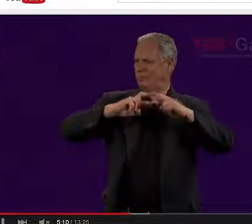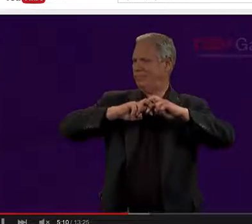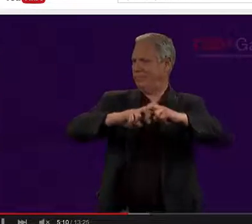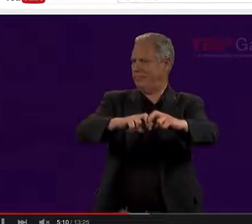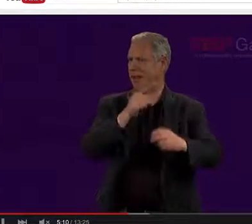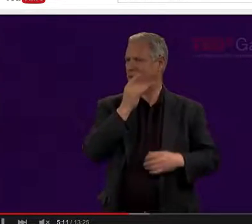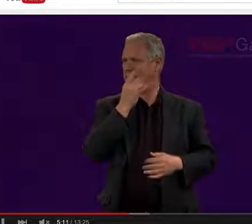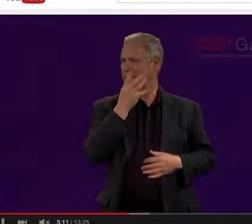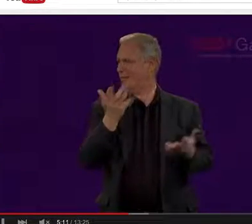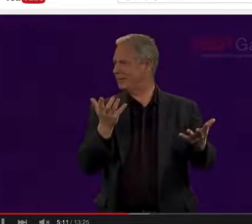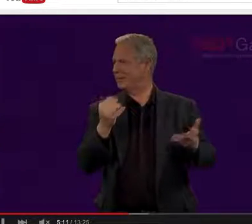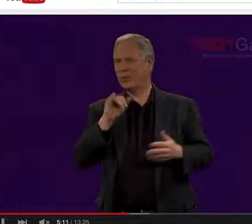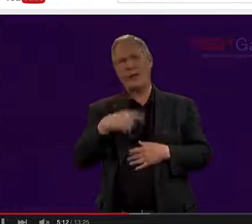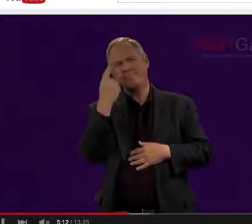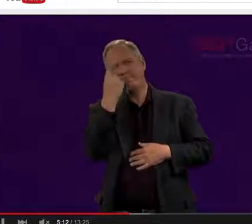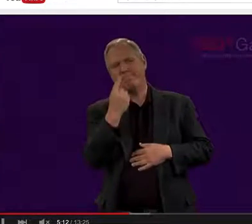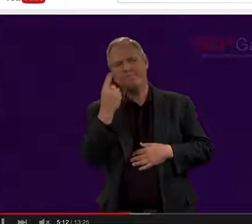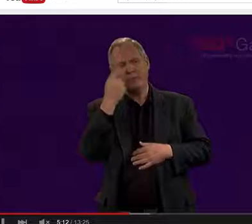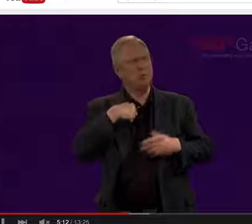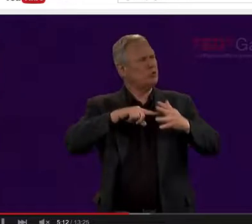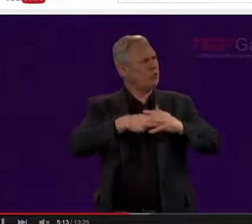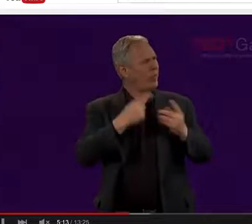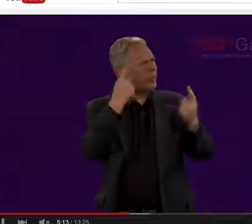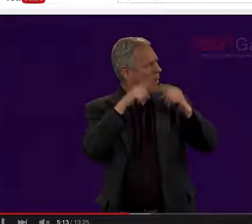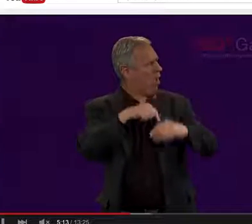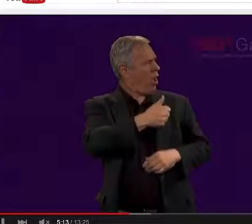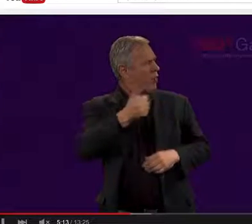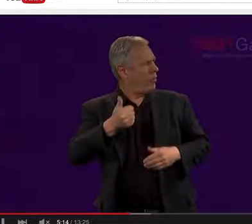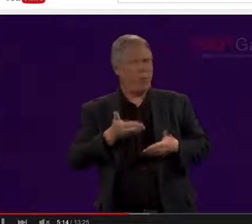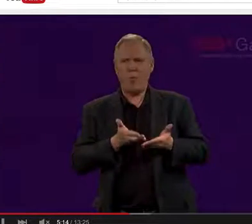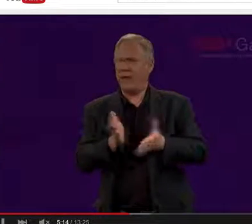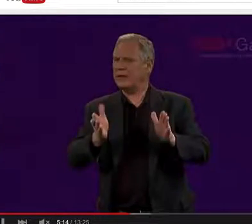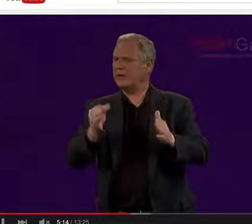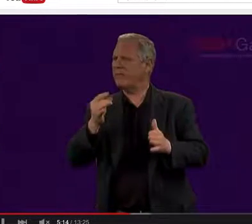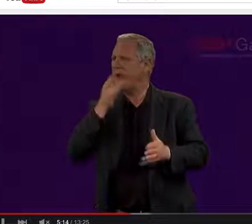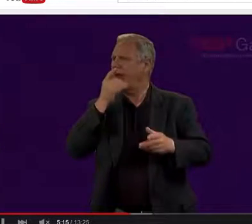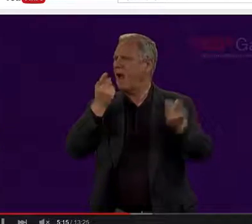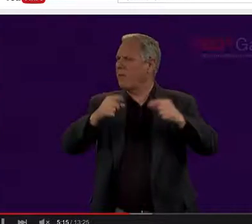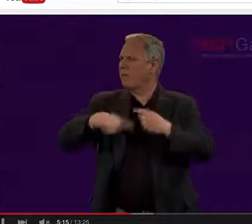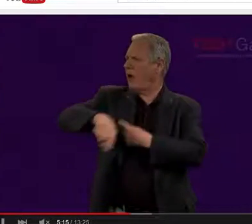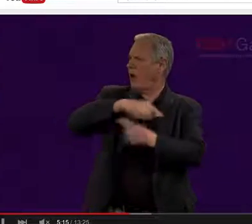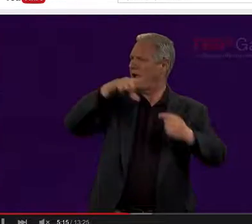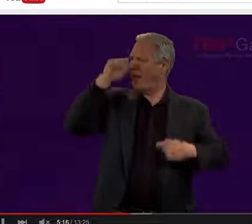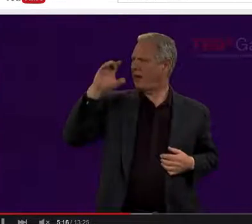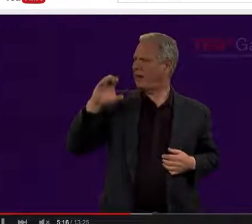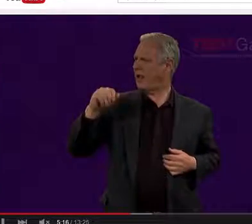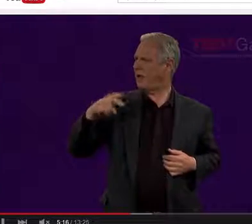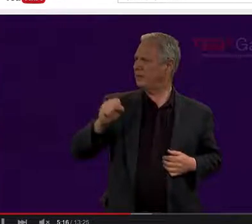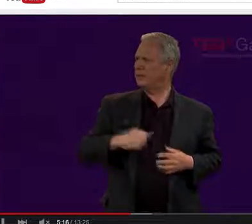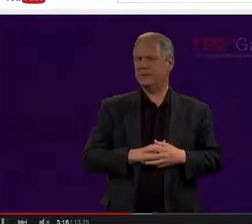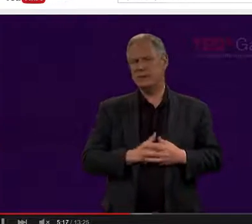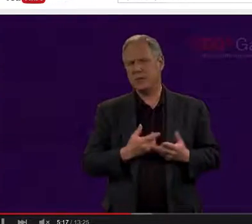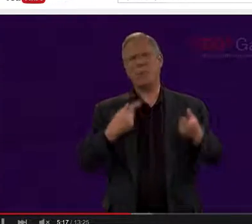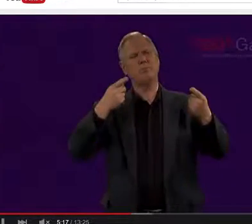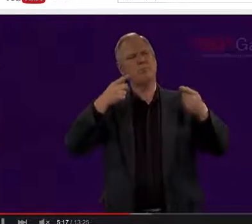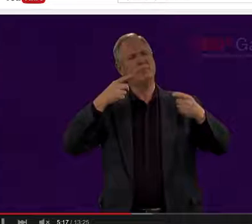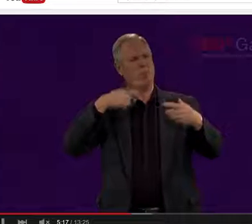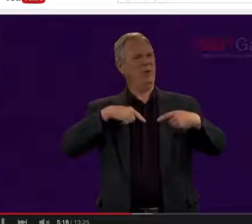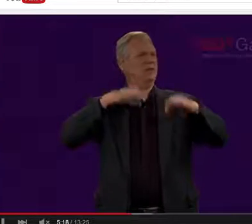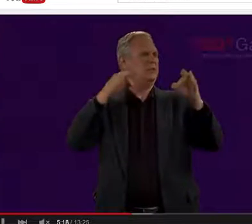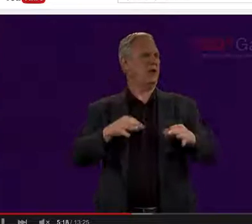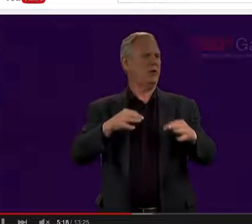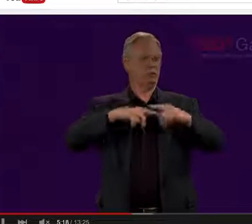Why didn't they turn research to analyze stuff like that? Realizing that other ways of light can occur